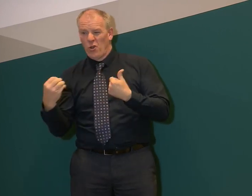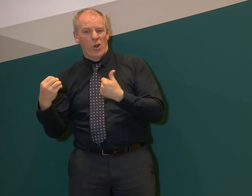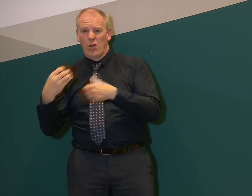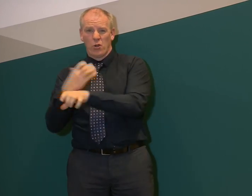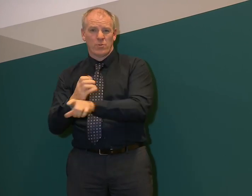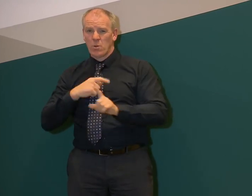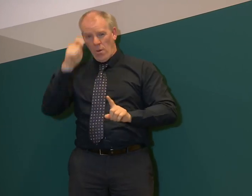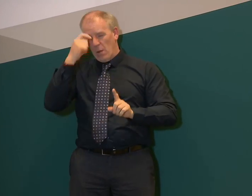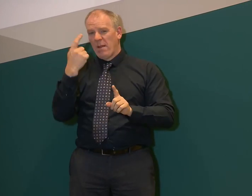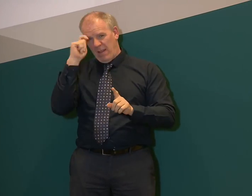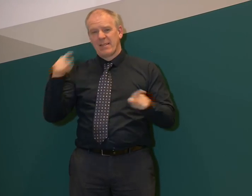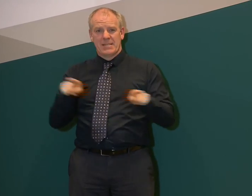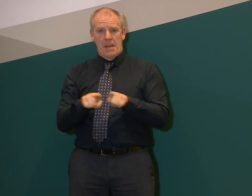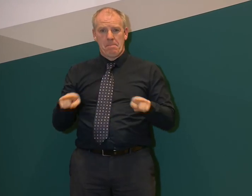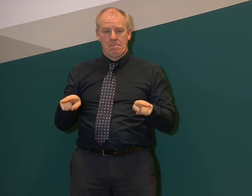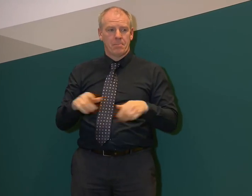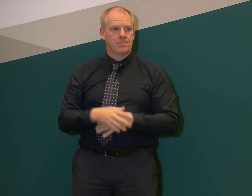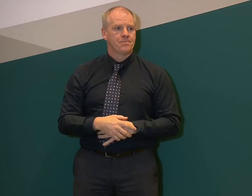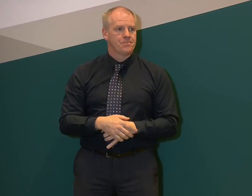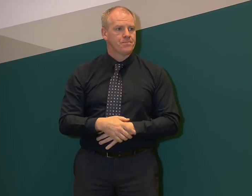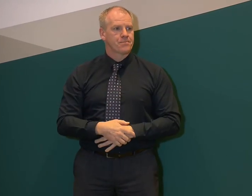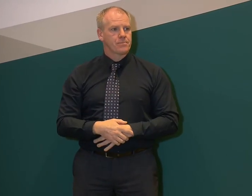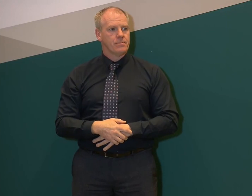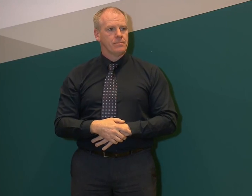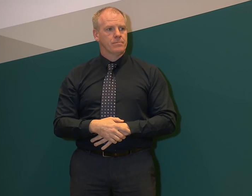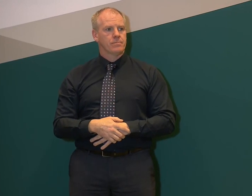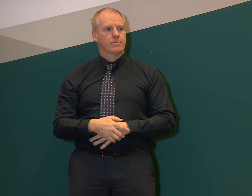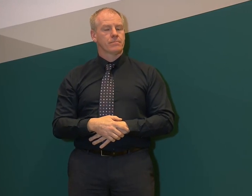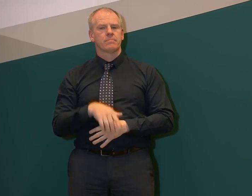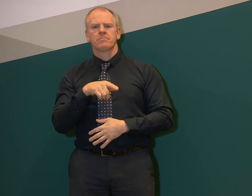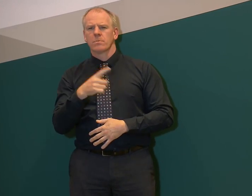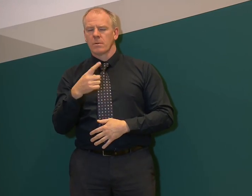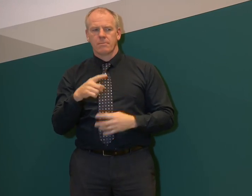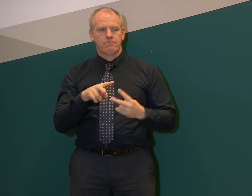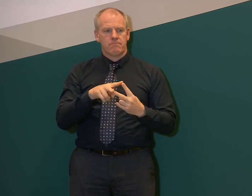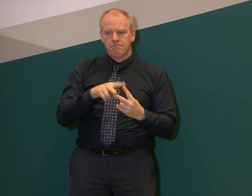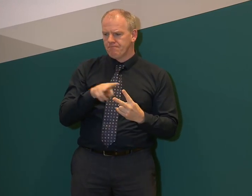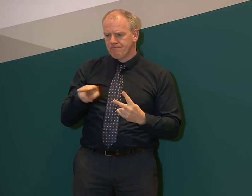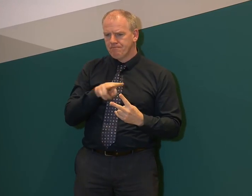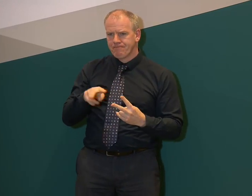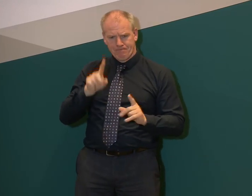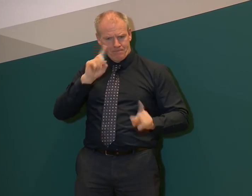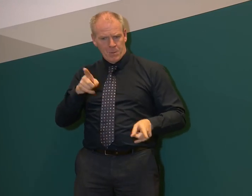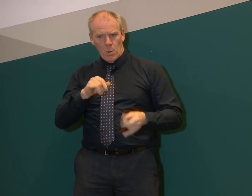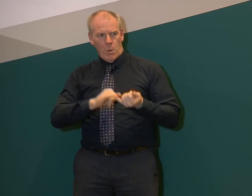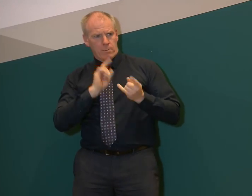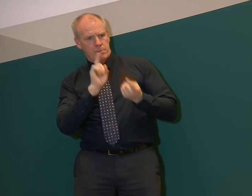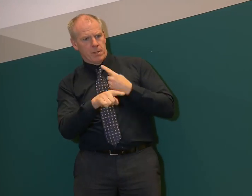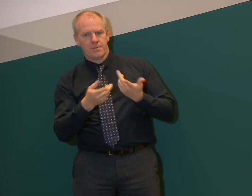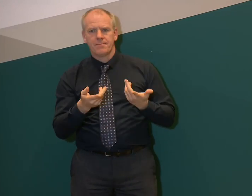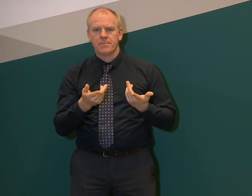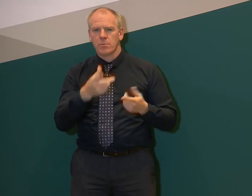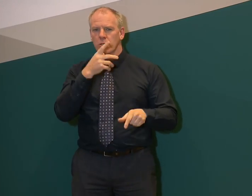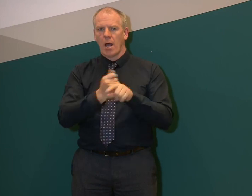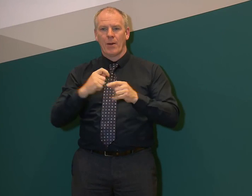countries. Hi, Ciara Phelan from the Irish Mirror. Just Tony yourself or Colm, I don't know which one of you wants to take this, but again, it's in